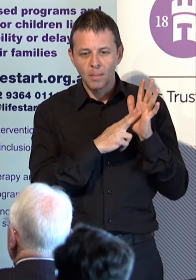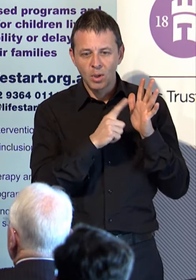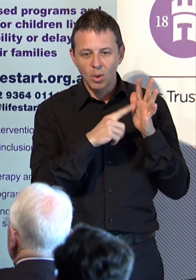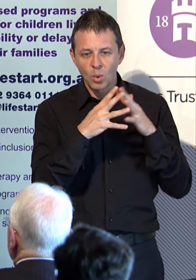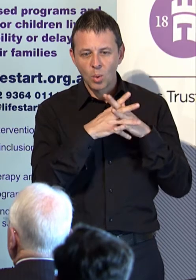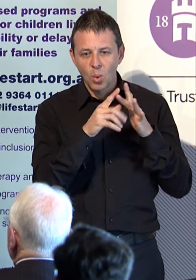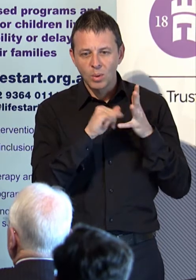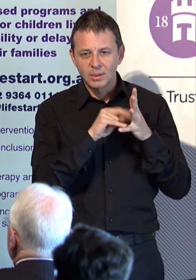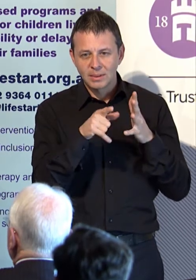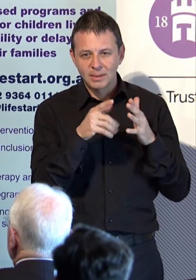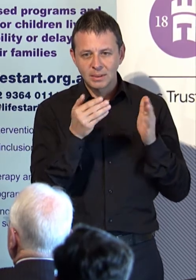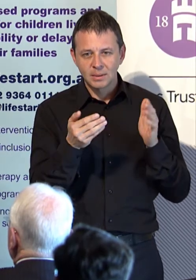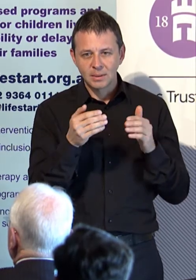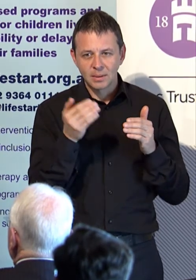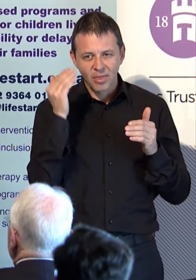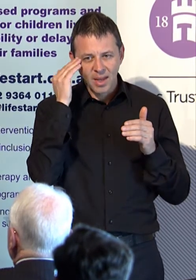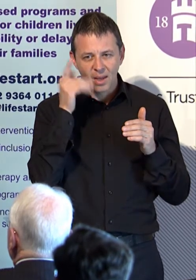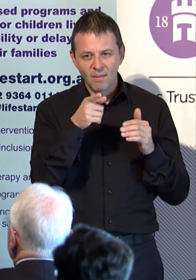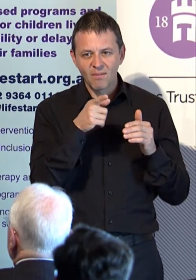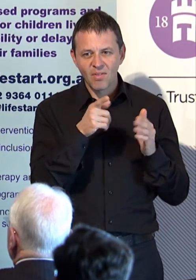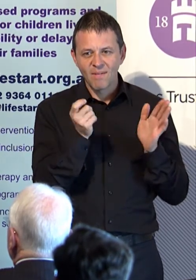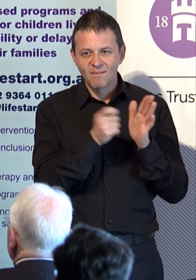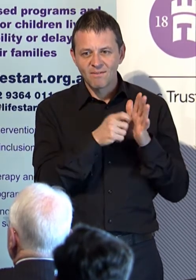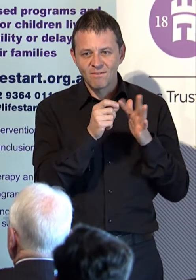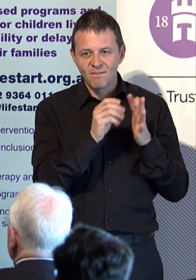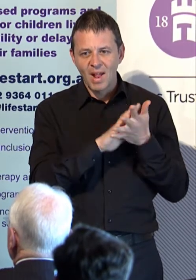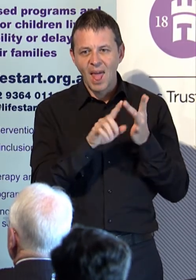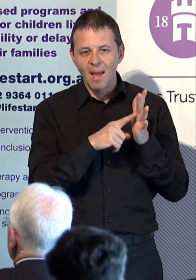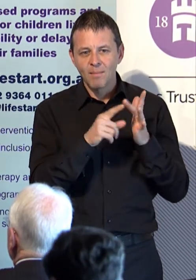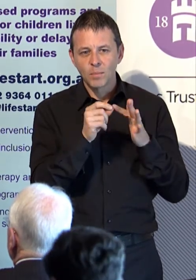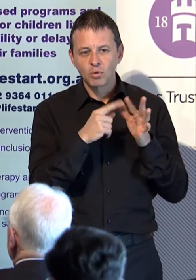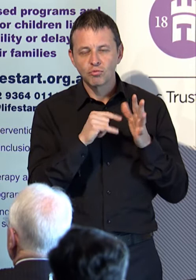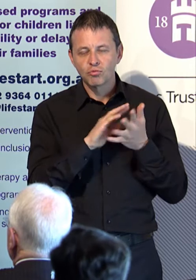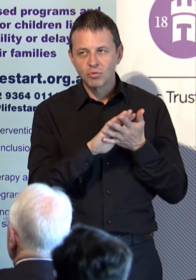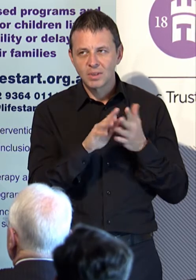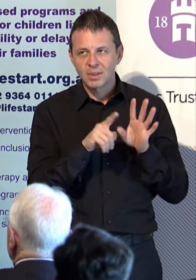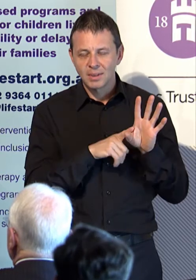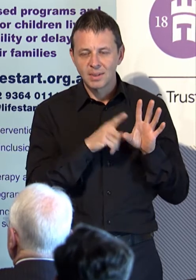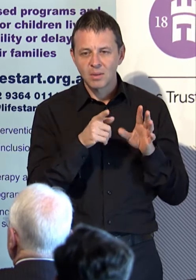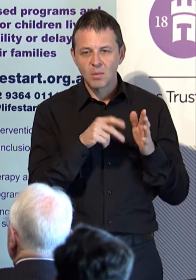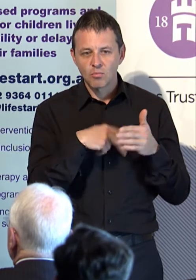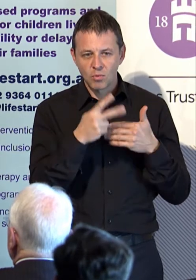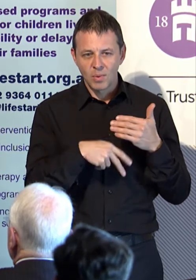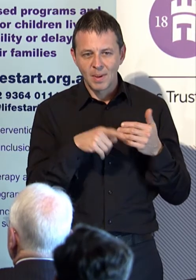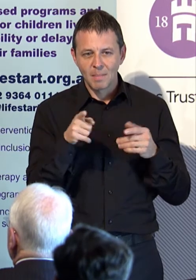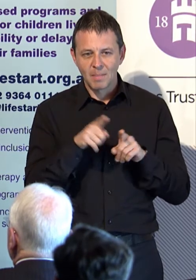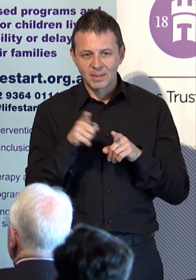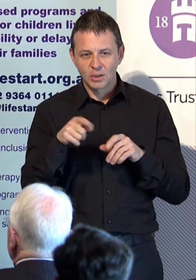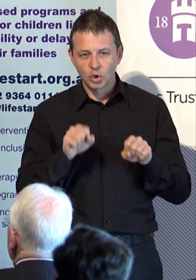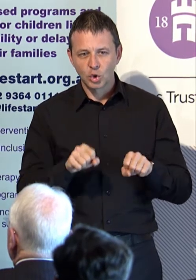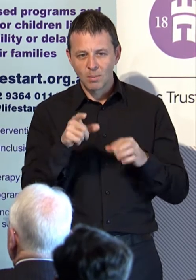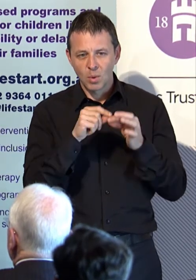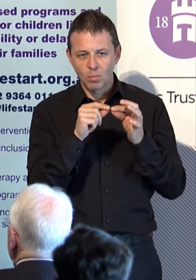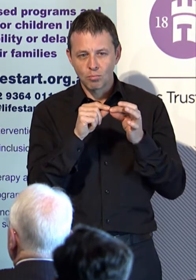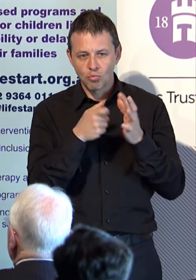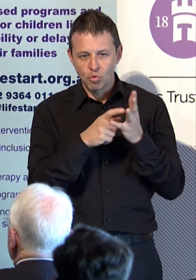Engaged Philanthropy program at that time, thought it was wonderful. He was very supportive, as was our chairman, Bruce Corlett, who previously had been, up